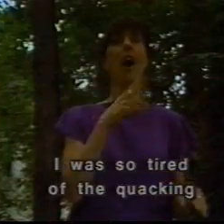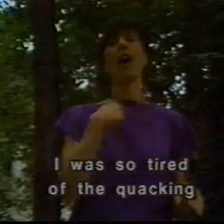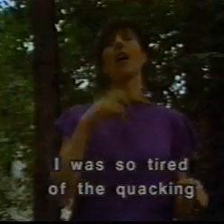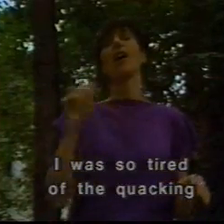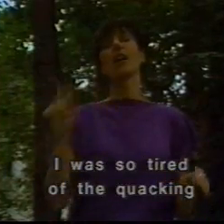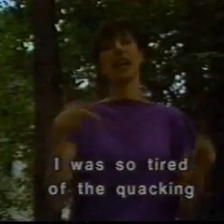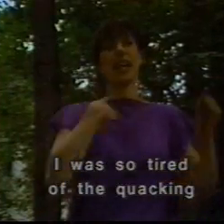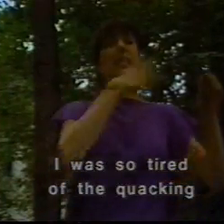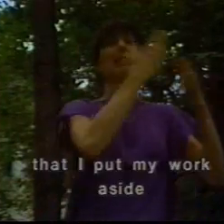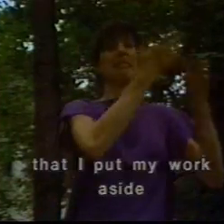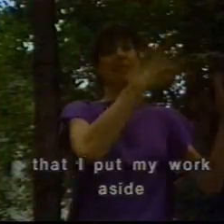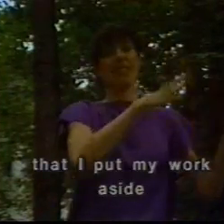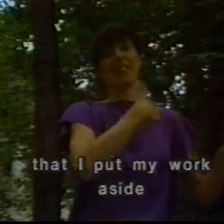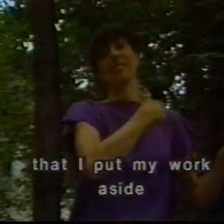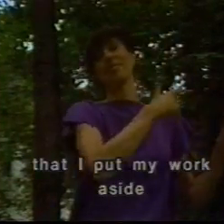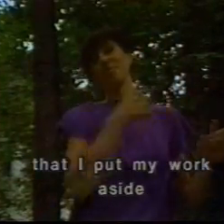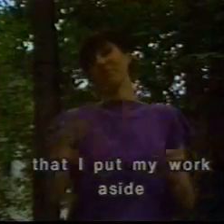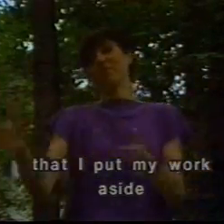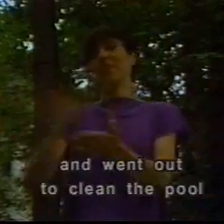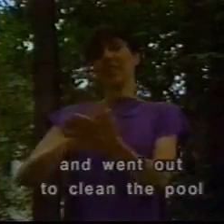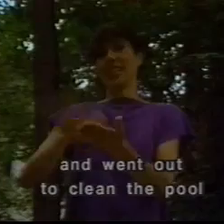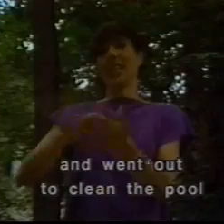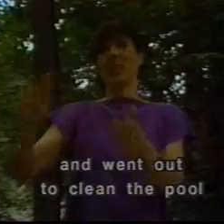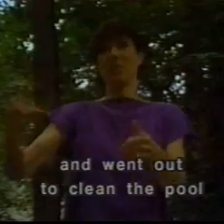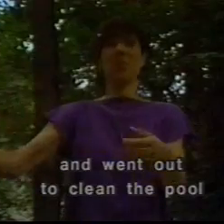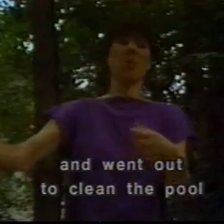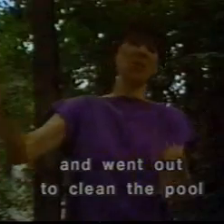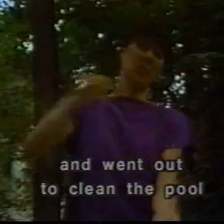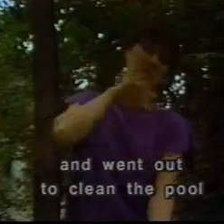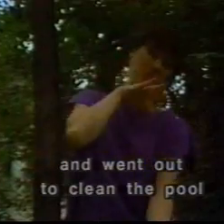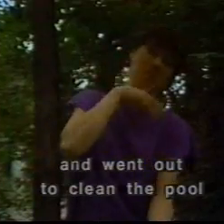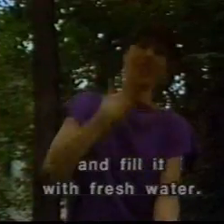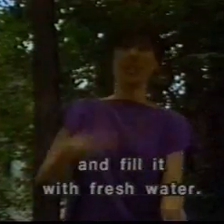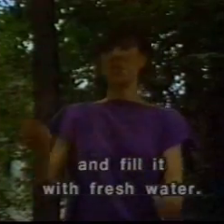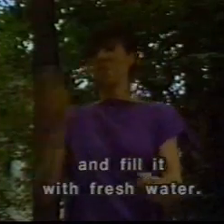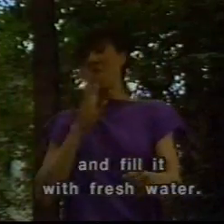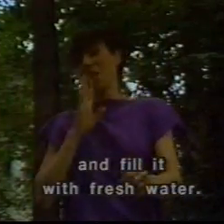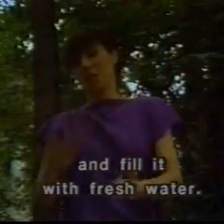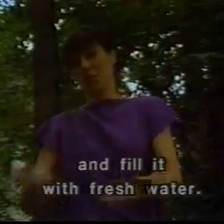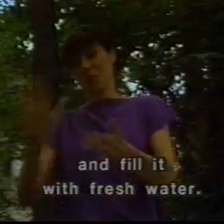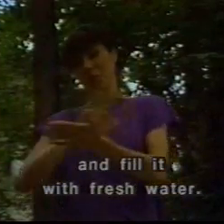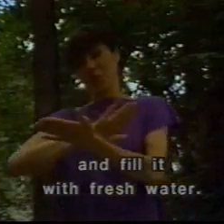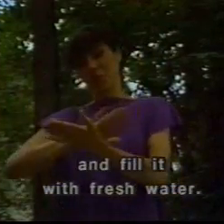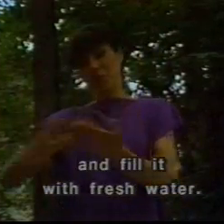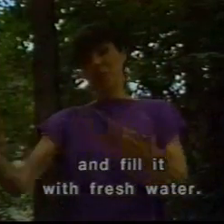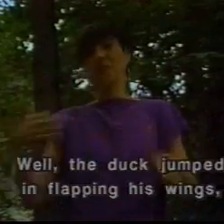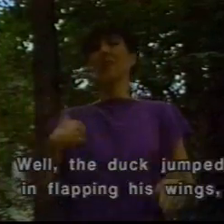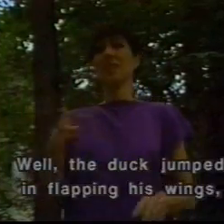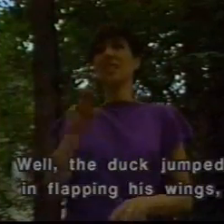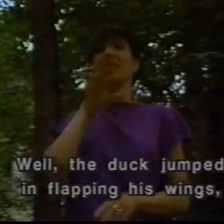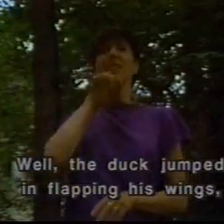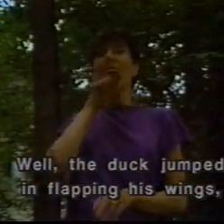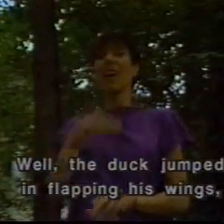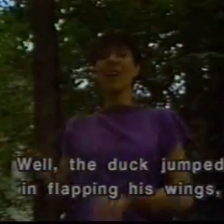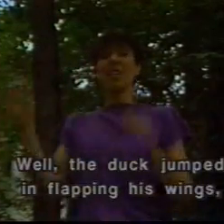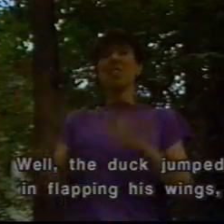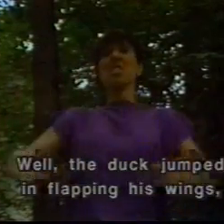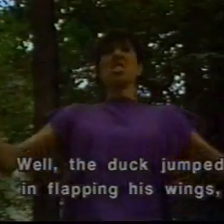that quacking that I put my work aside and went out to clean the pool and fill it with fresh water. Well, the duck jumped in, flapping his